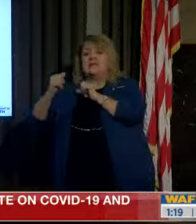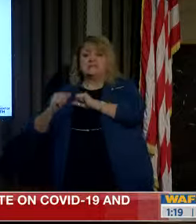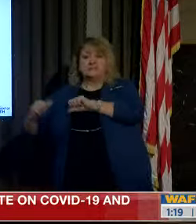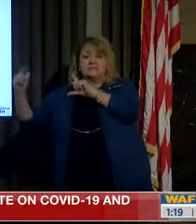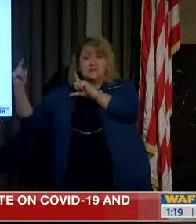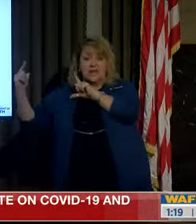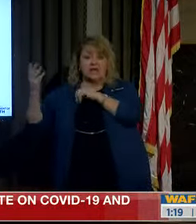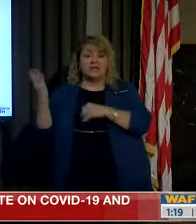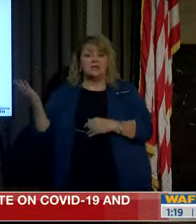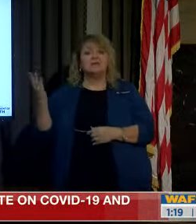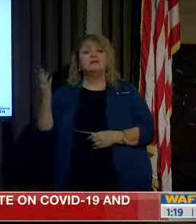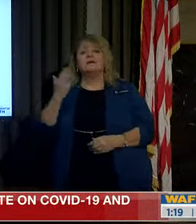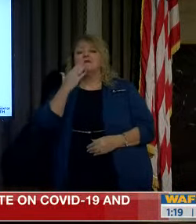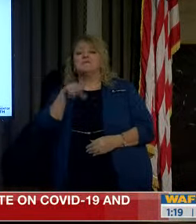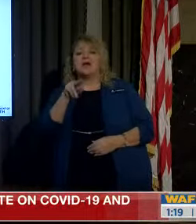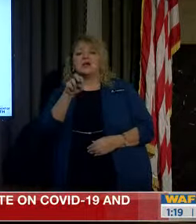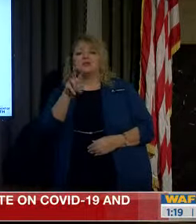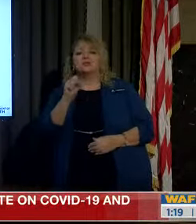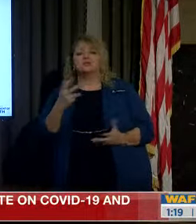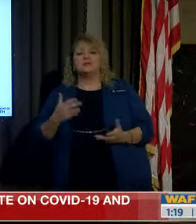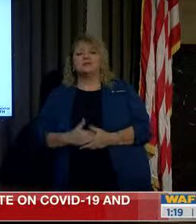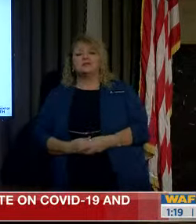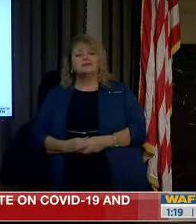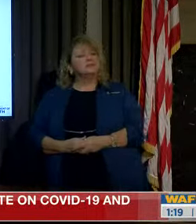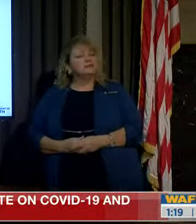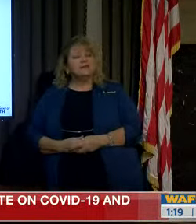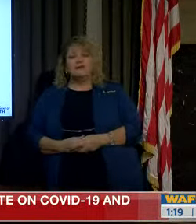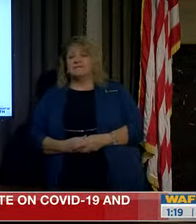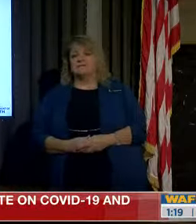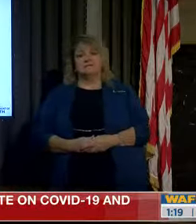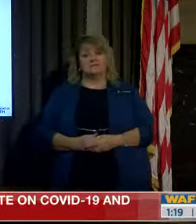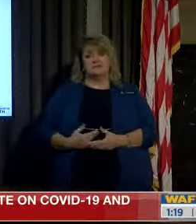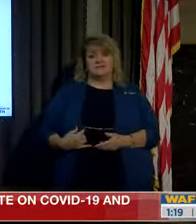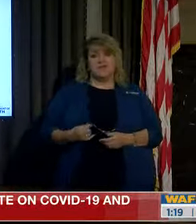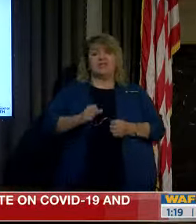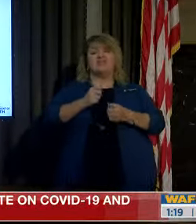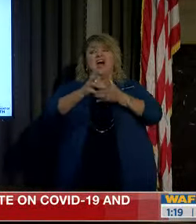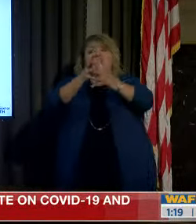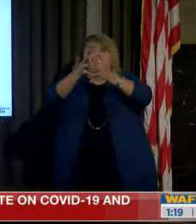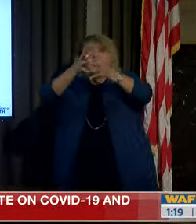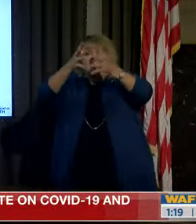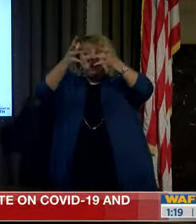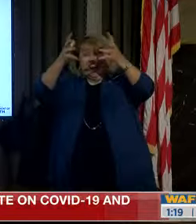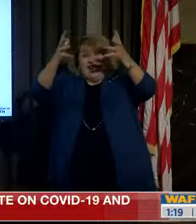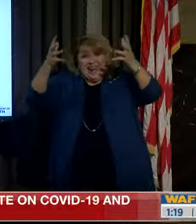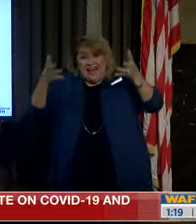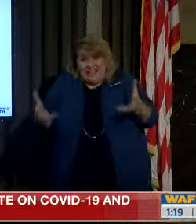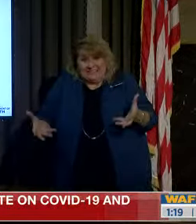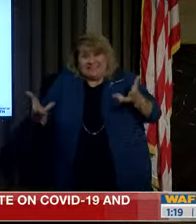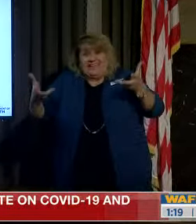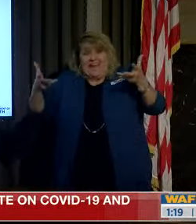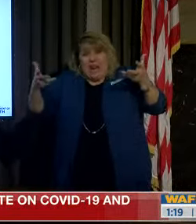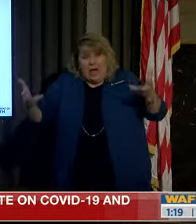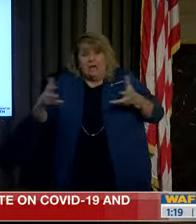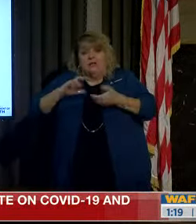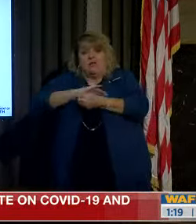news, as we mentioned, is there's just still a ton of COVID in Louisiana.